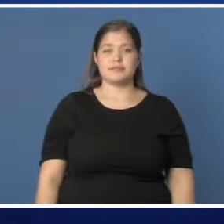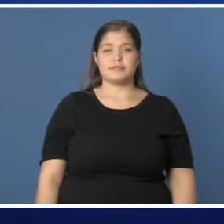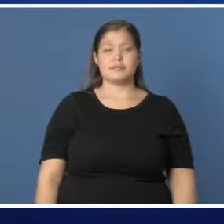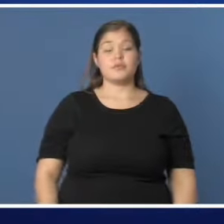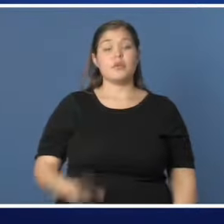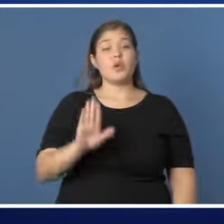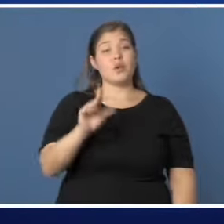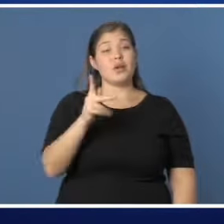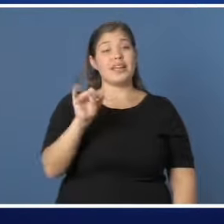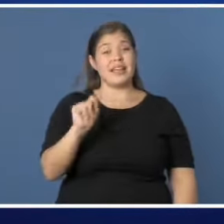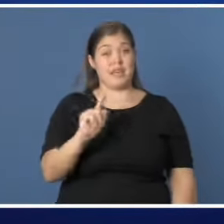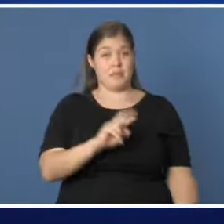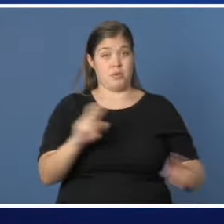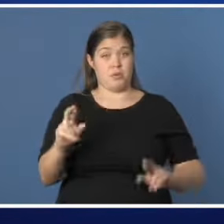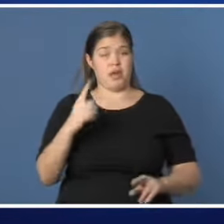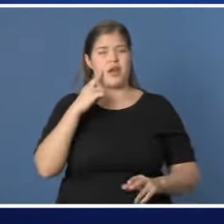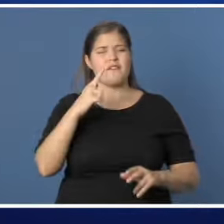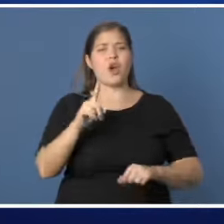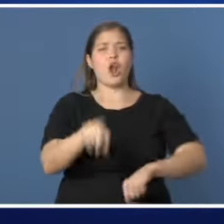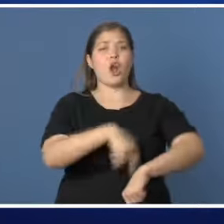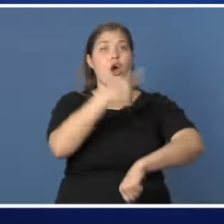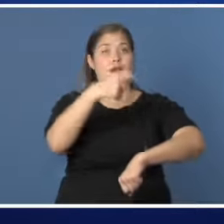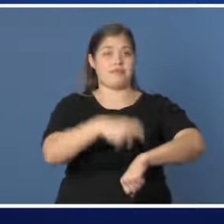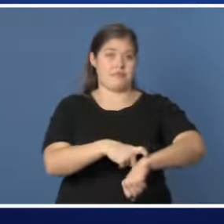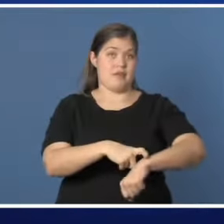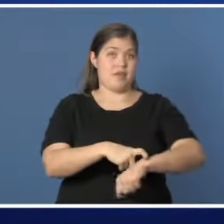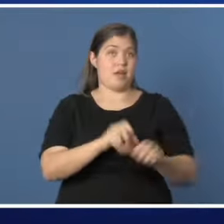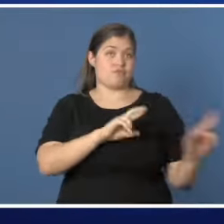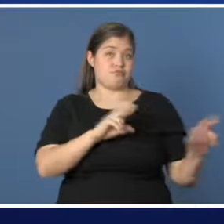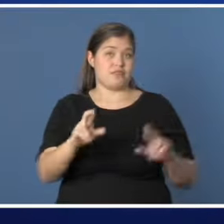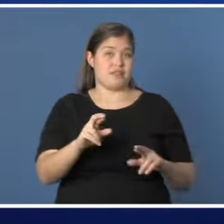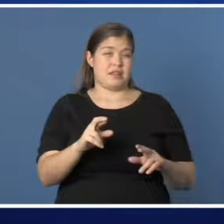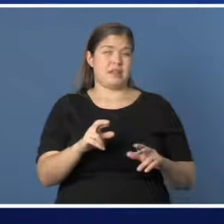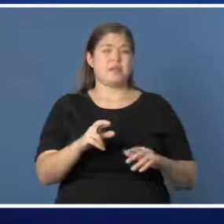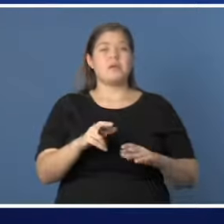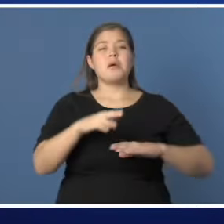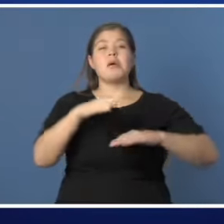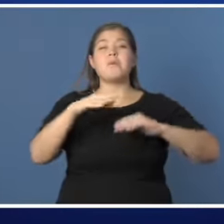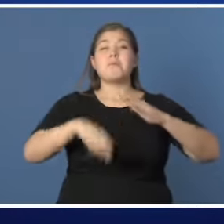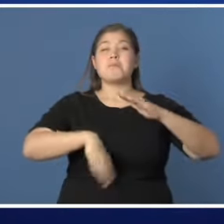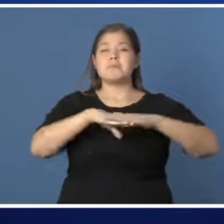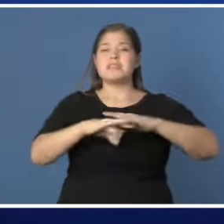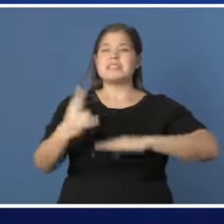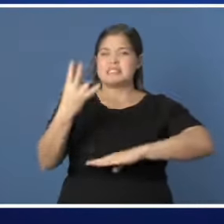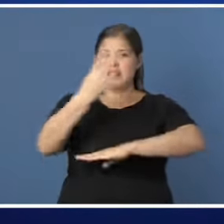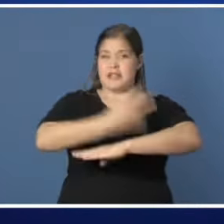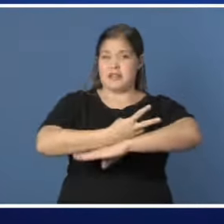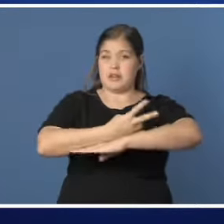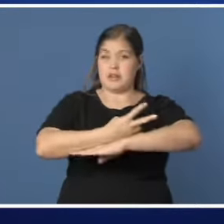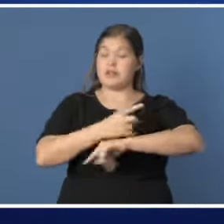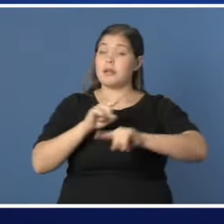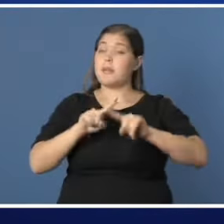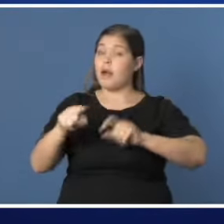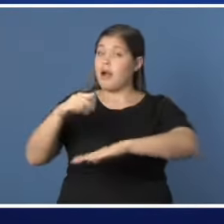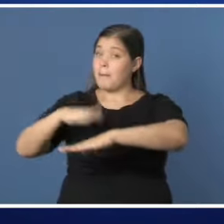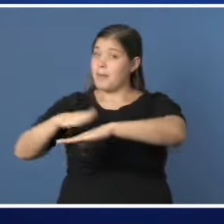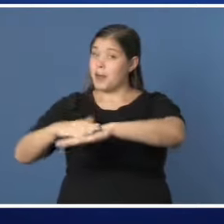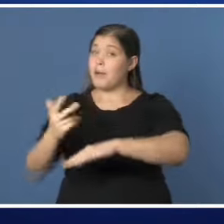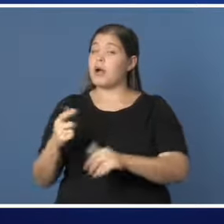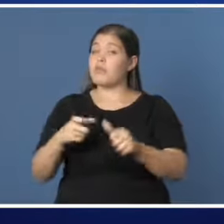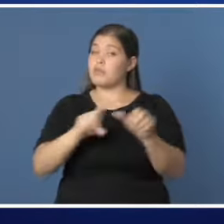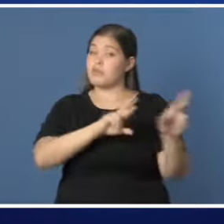Your kit should be prepared for an extended time period for up to 7 days, but the minimum is a